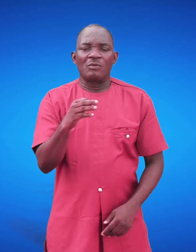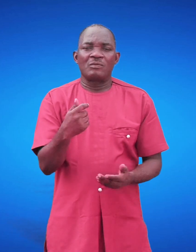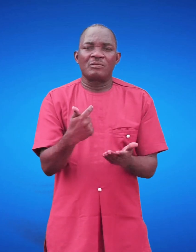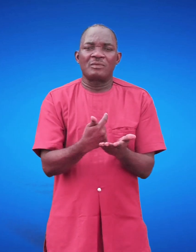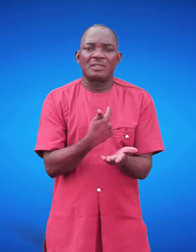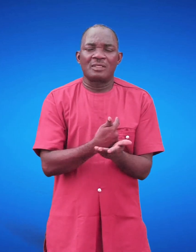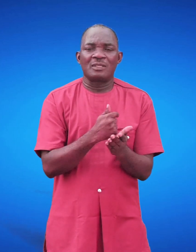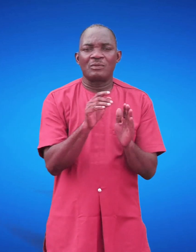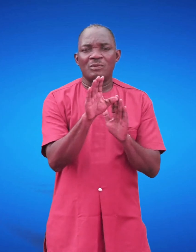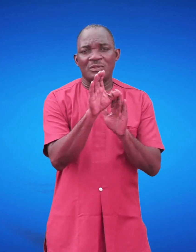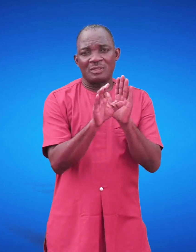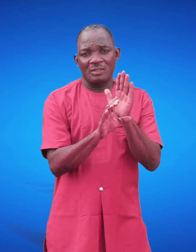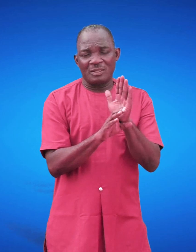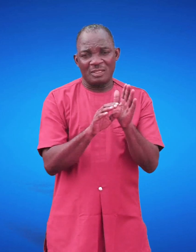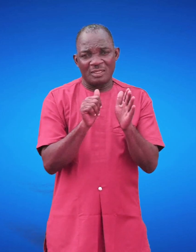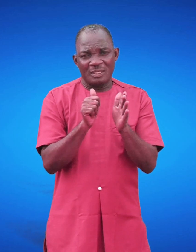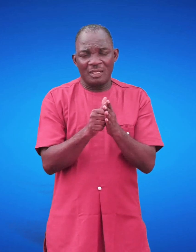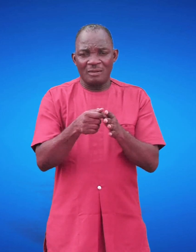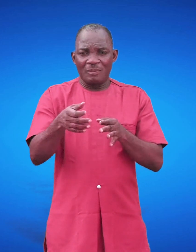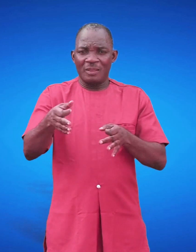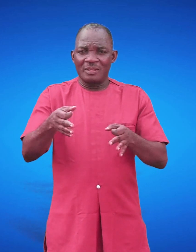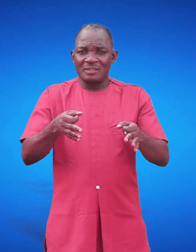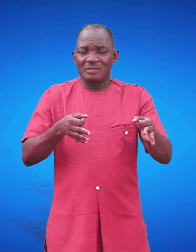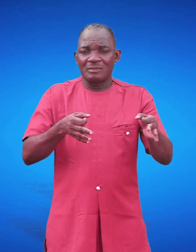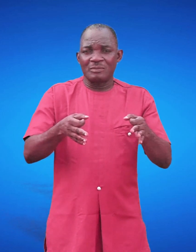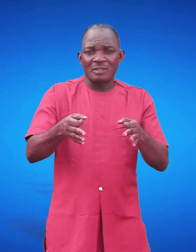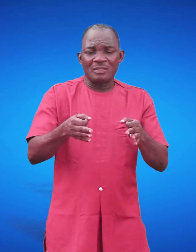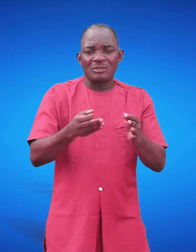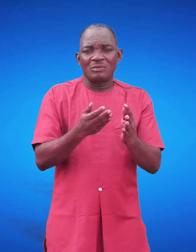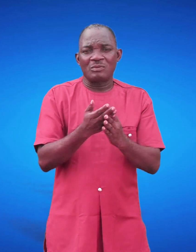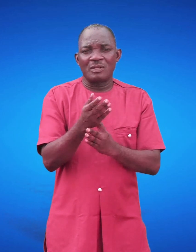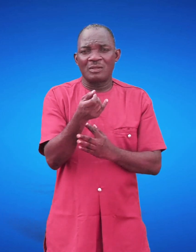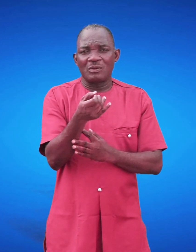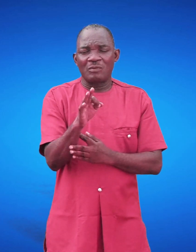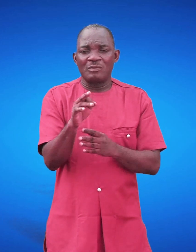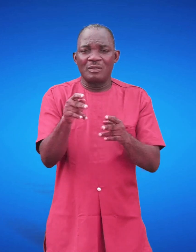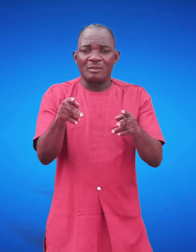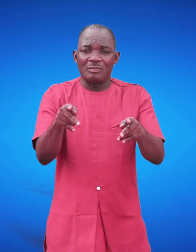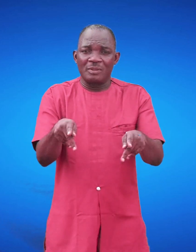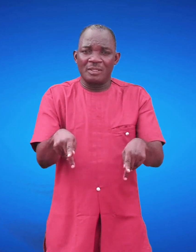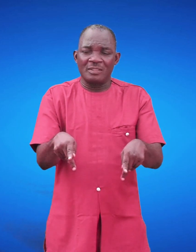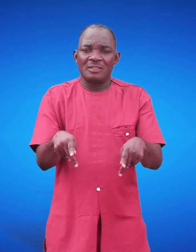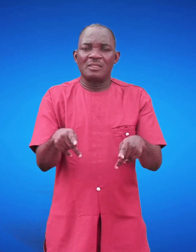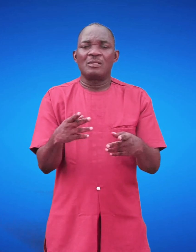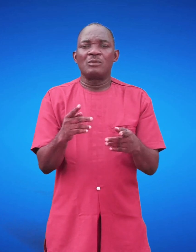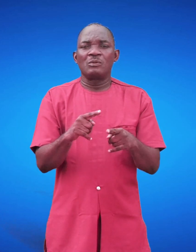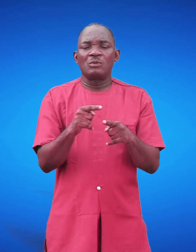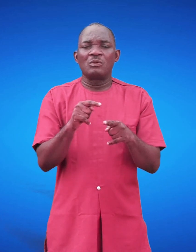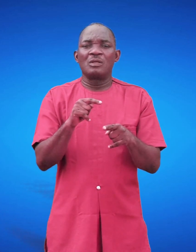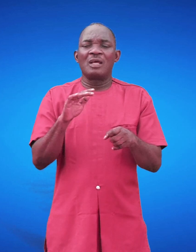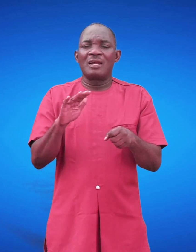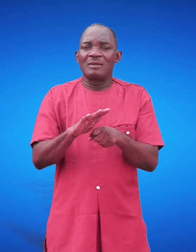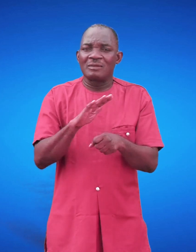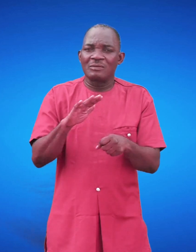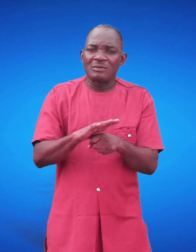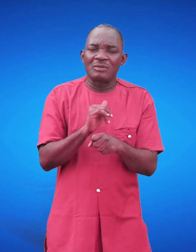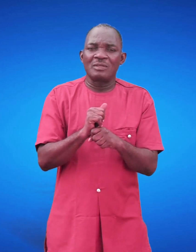Constitution, which justifies the right of persons to adequate means